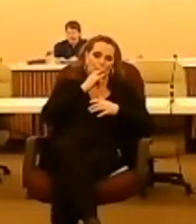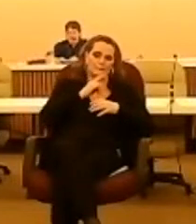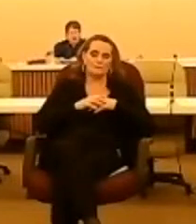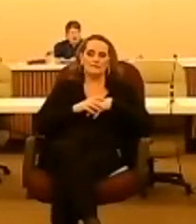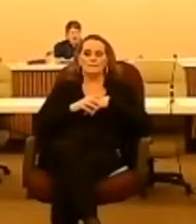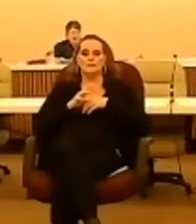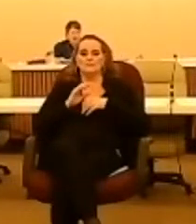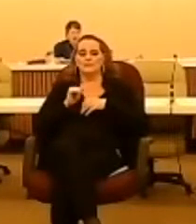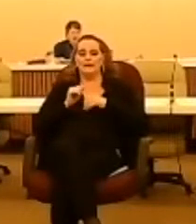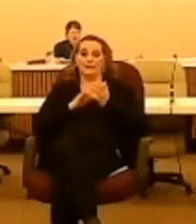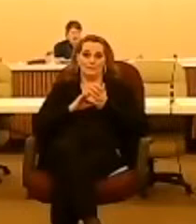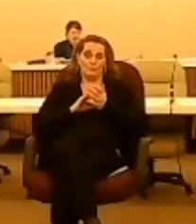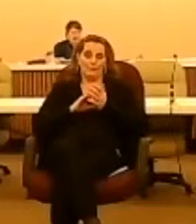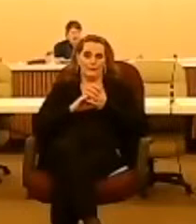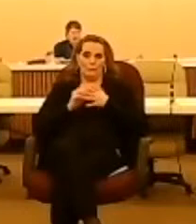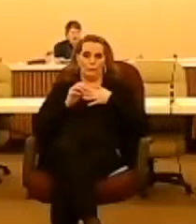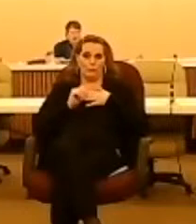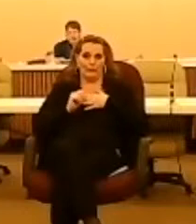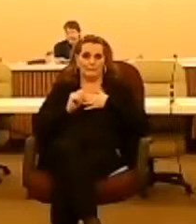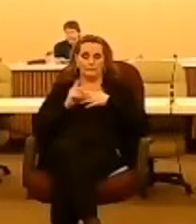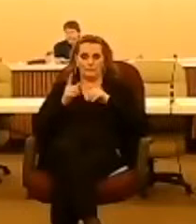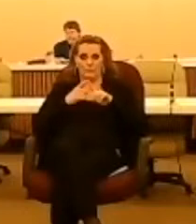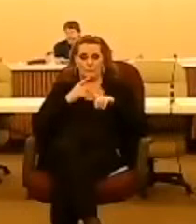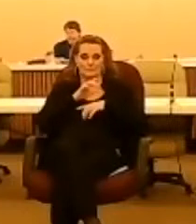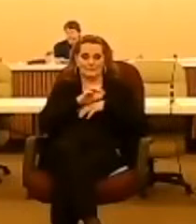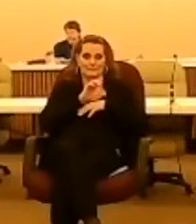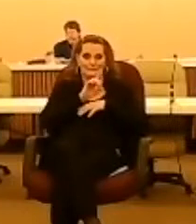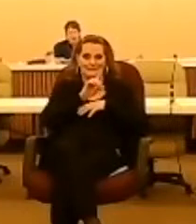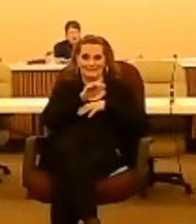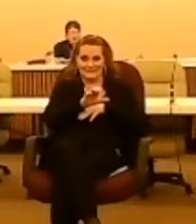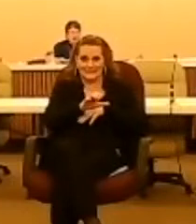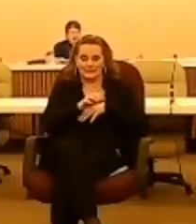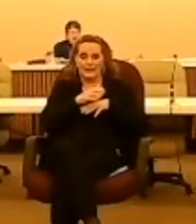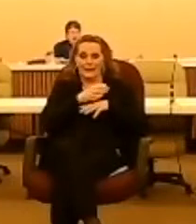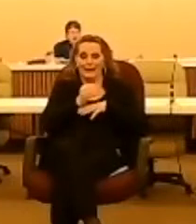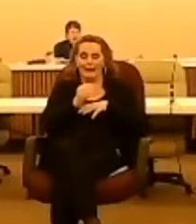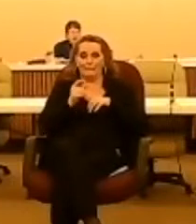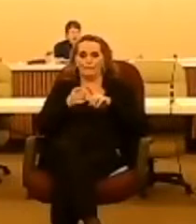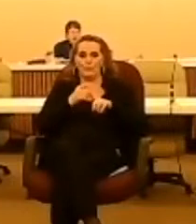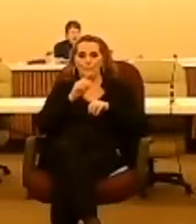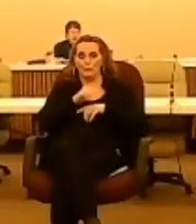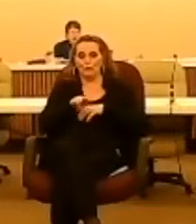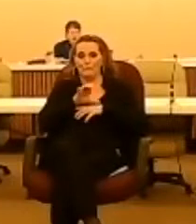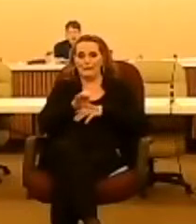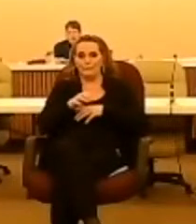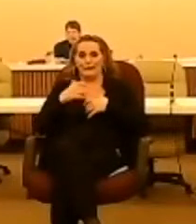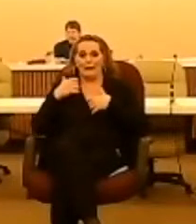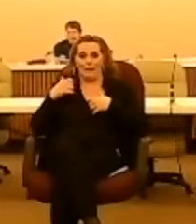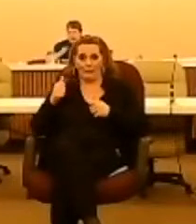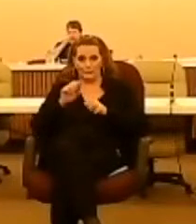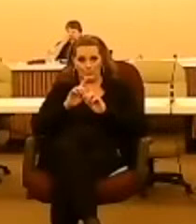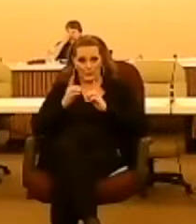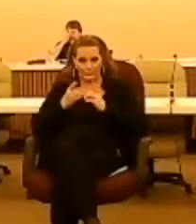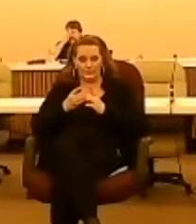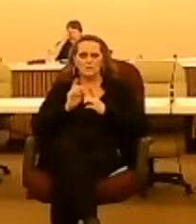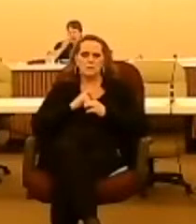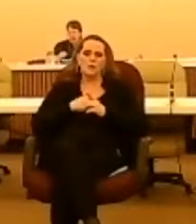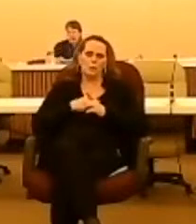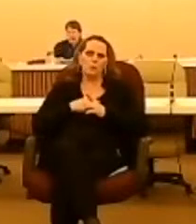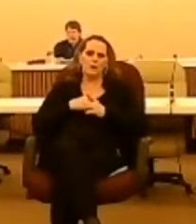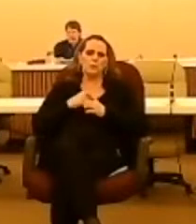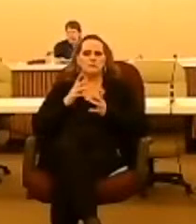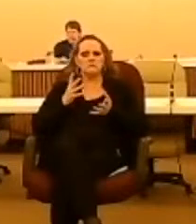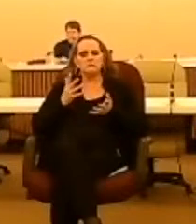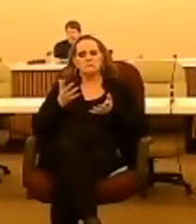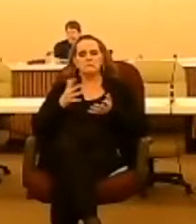medical guidance from both the CDC and from county health, that we would be willing to relax that